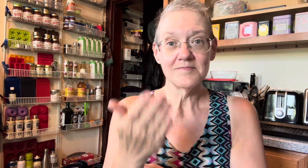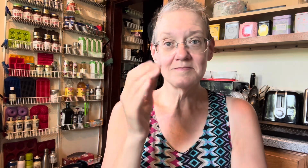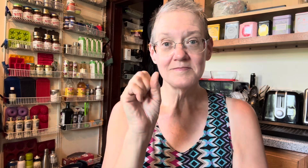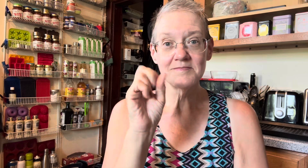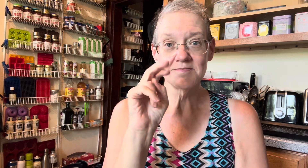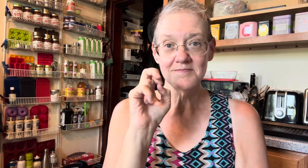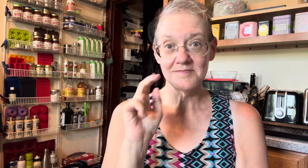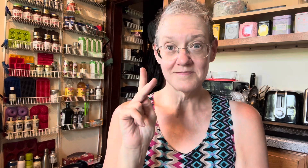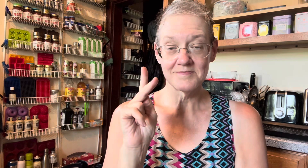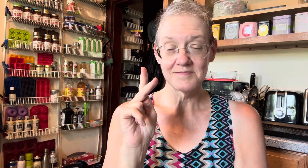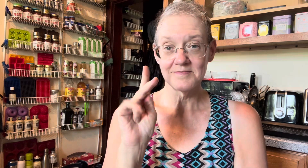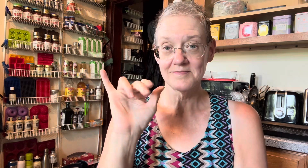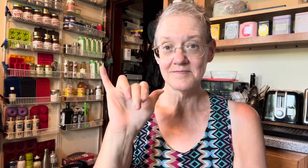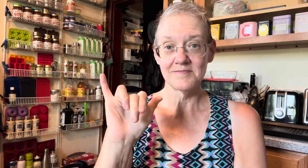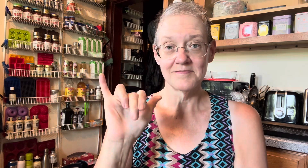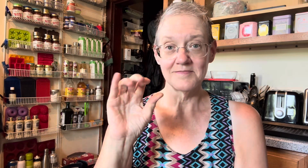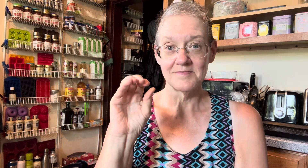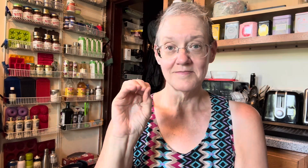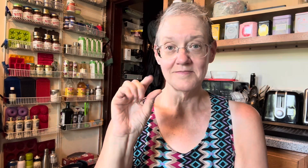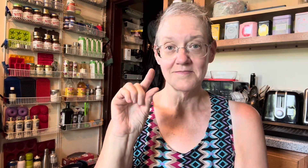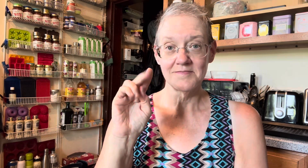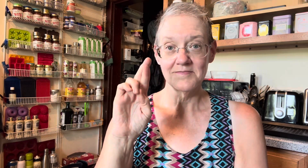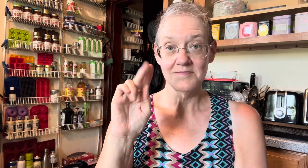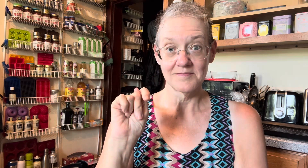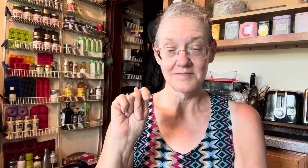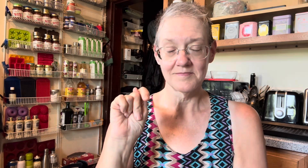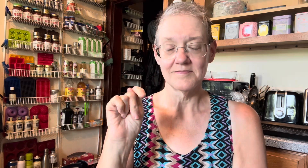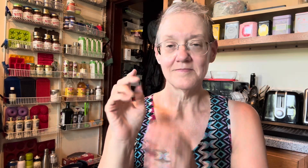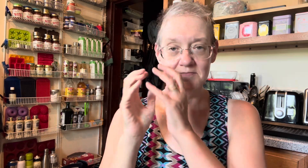Then you saw my morning snack, which was my yogurt,